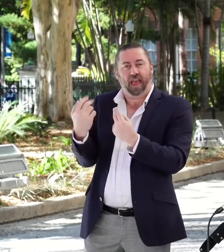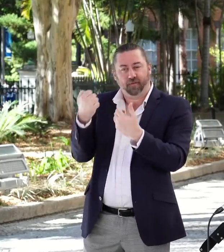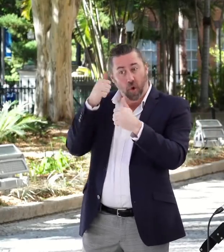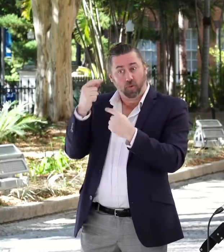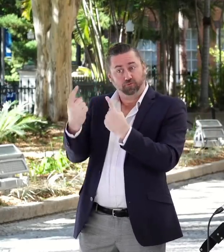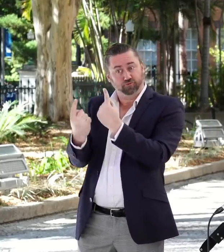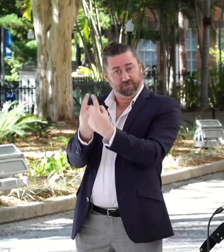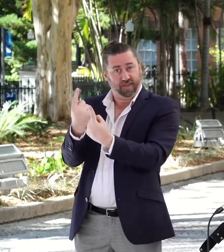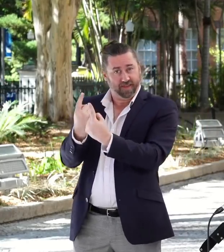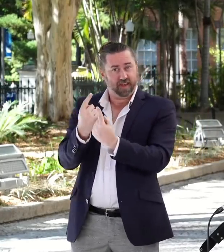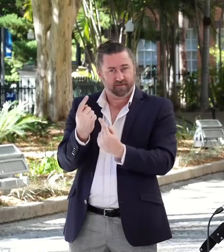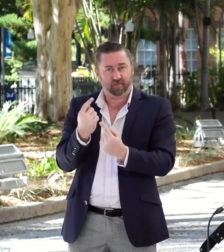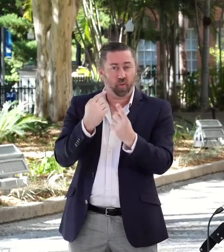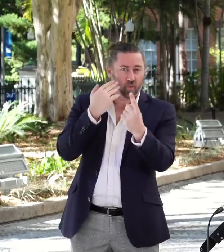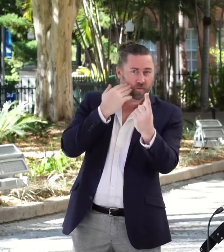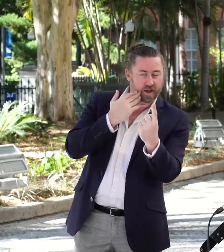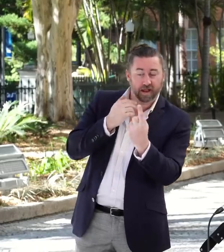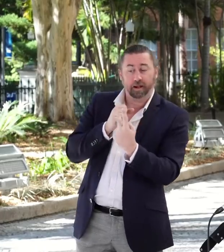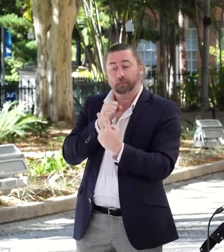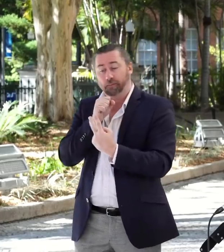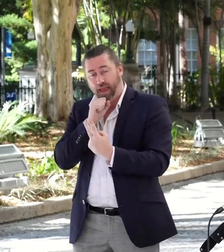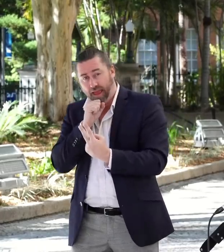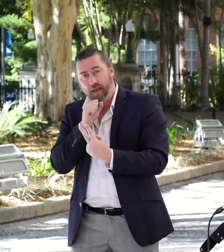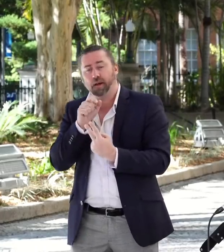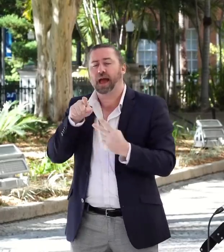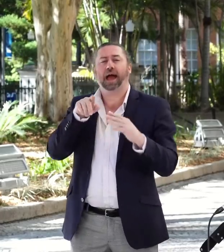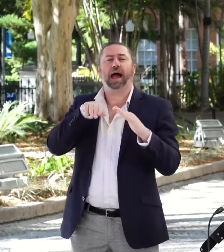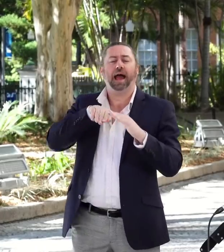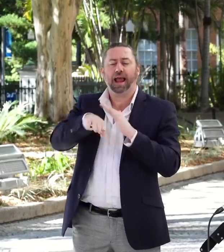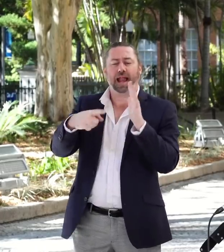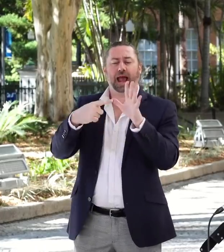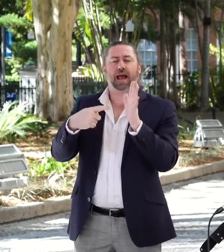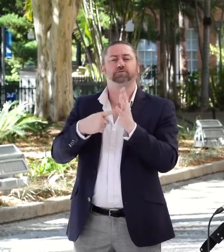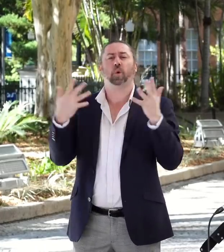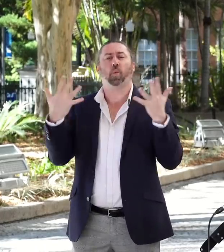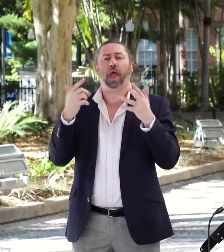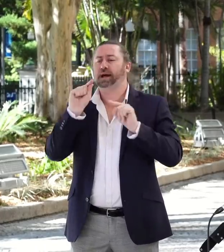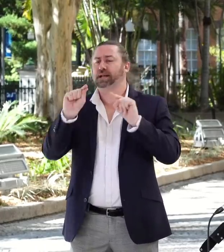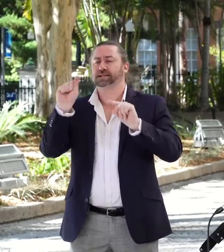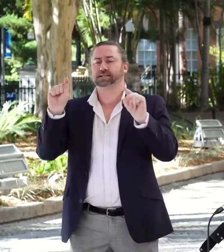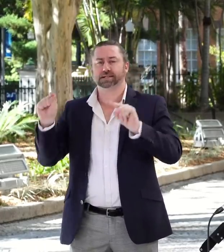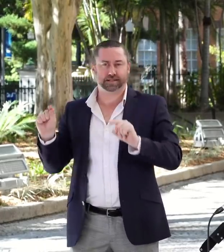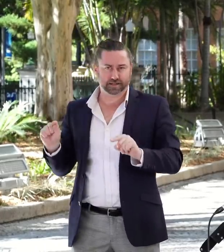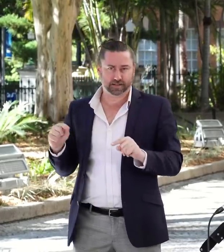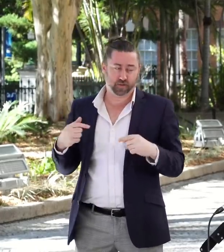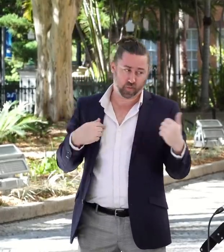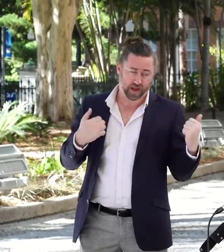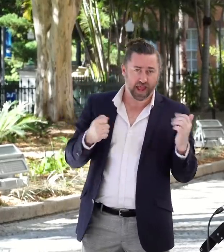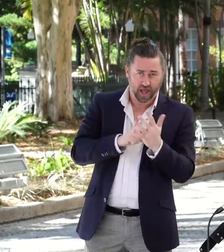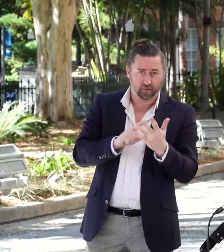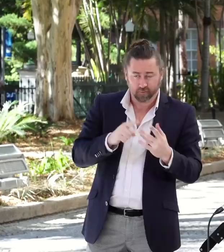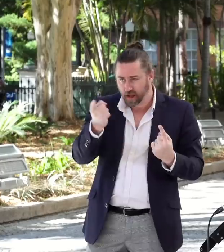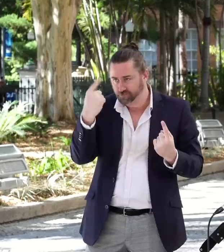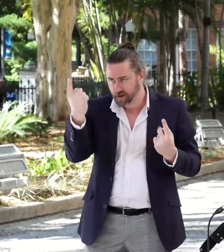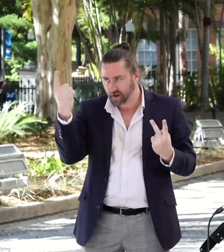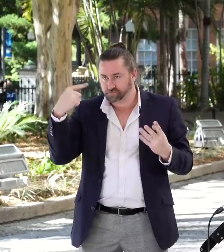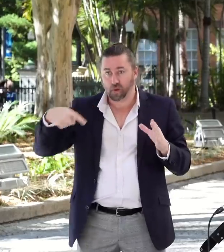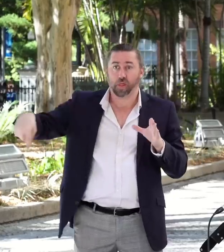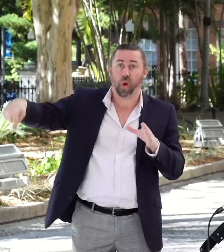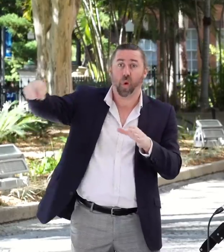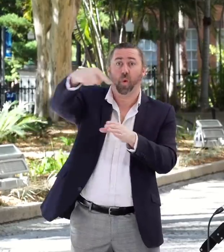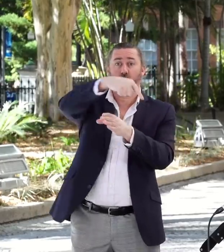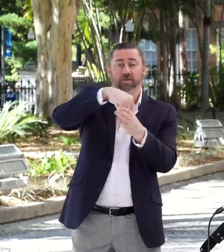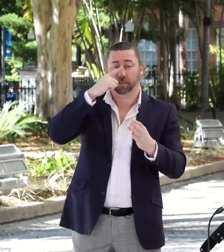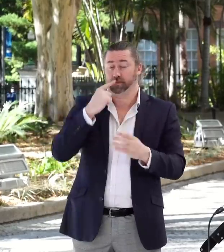and obviously know each other. We are focusing on who they have had contact tracing with. So the work we've been doing over